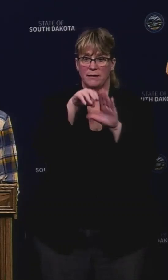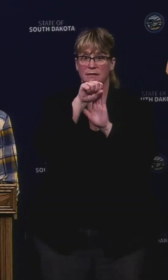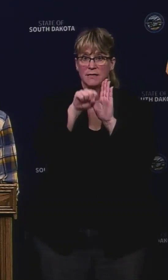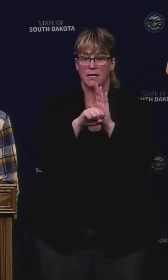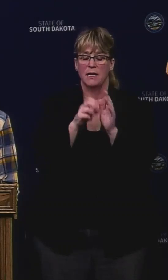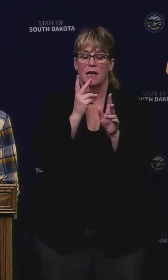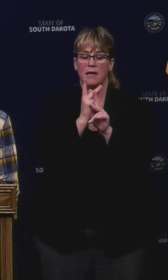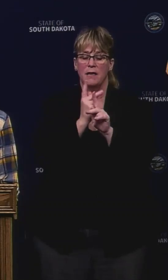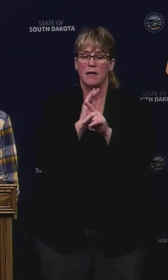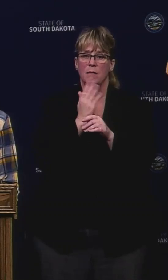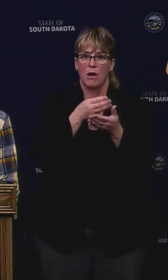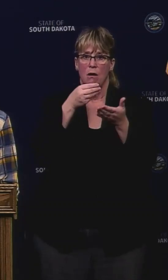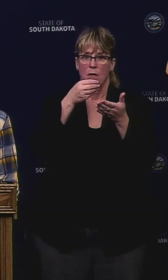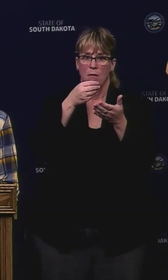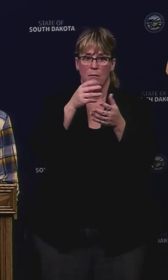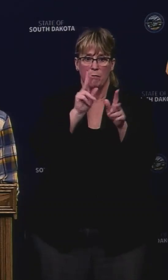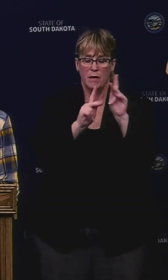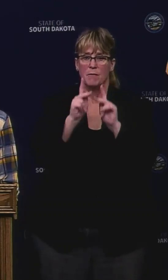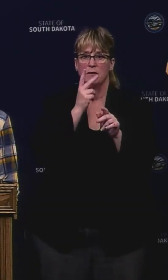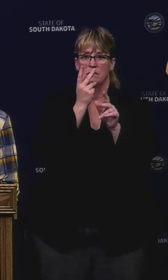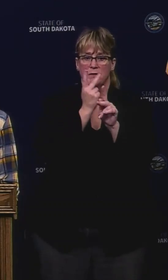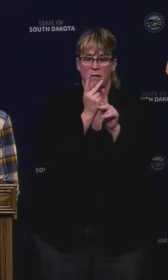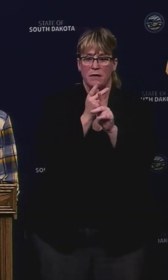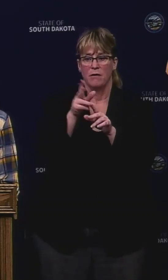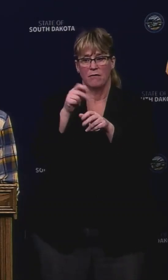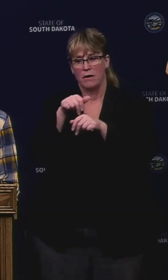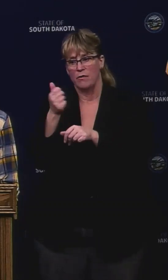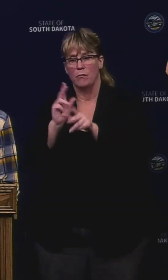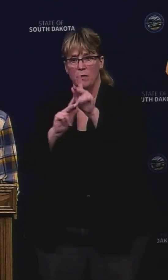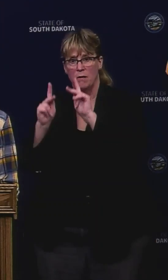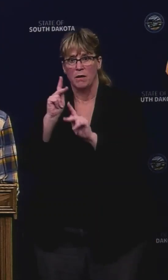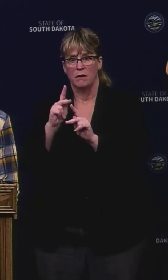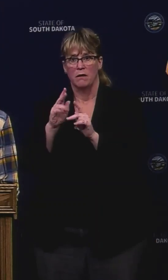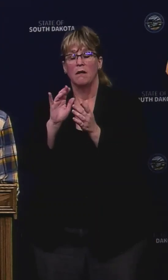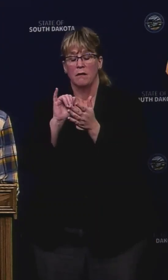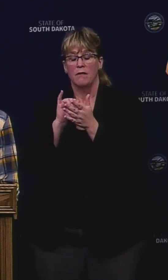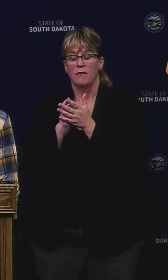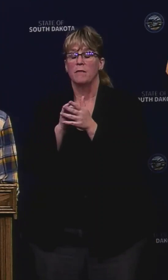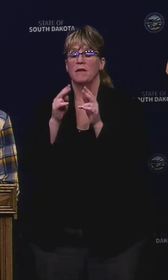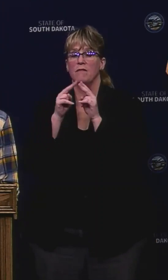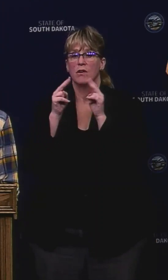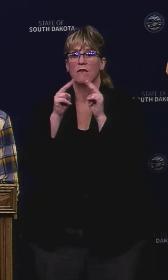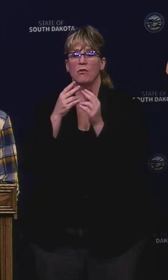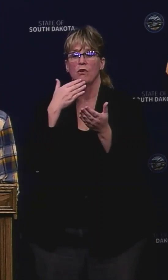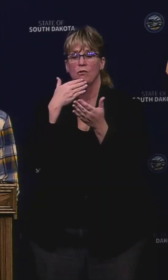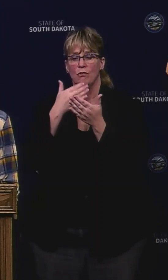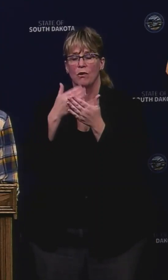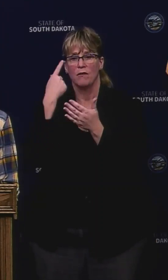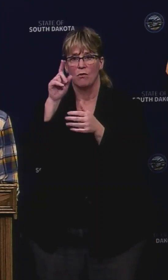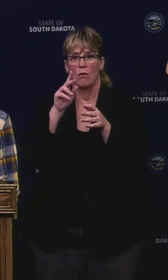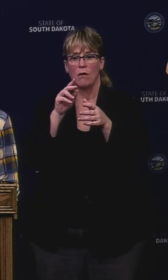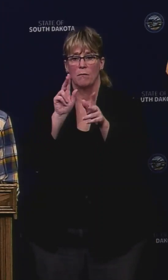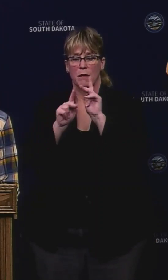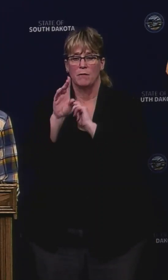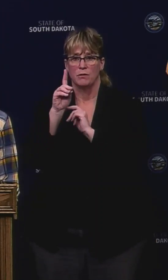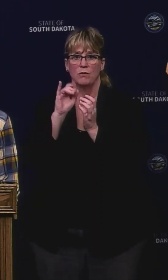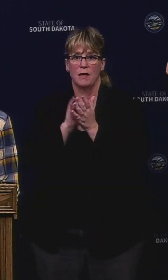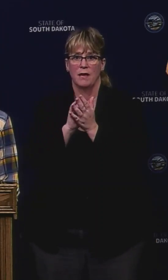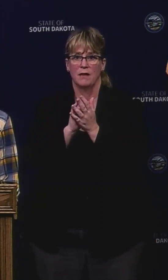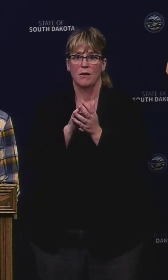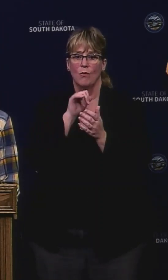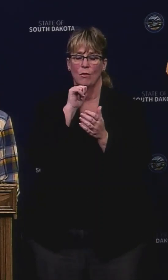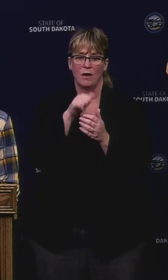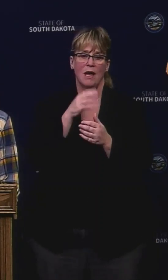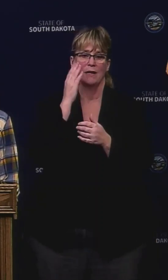we can keep our resources out there taking care of people. That would be extremely helpful for them to do at this point in time so that we're